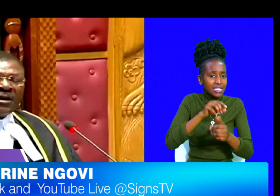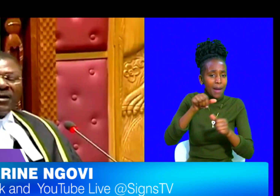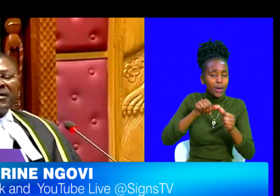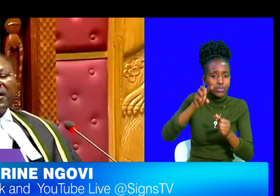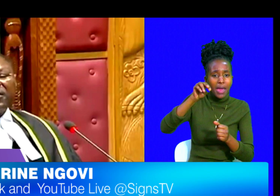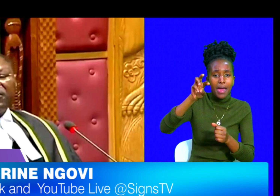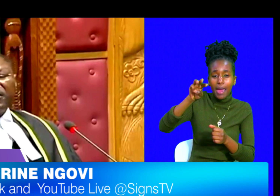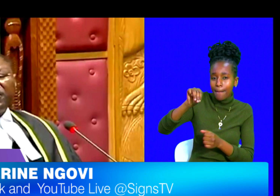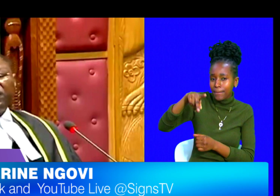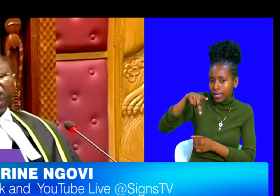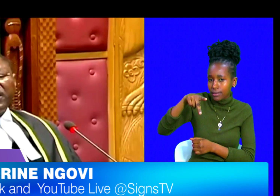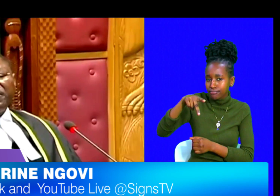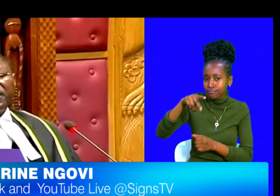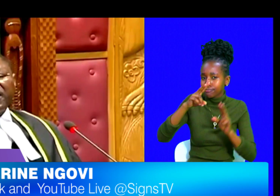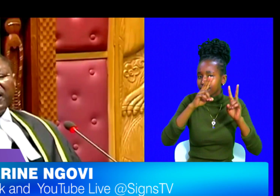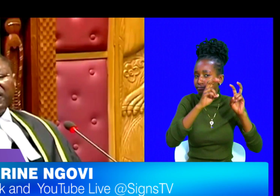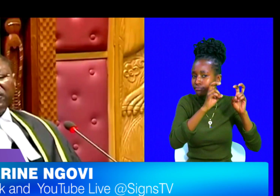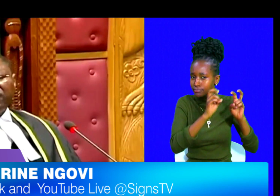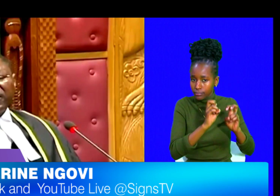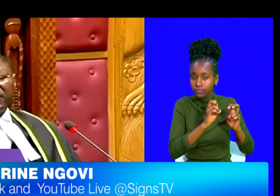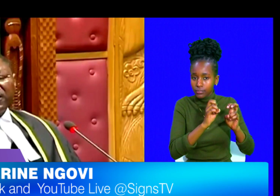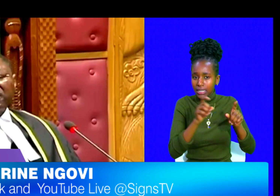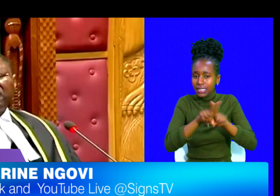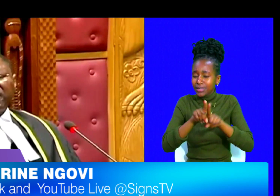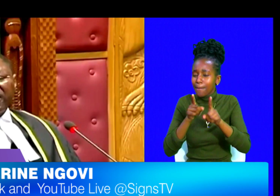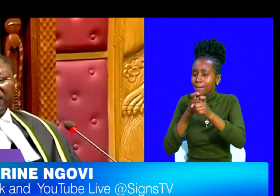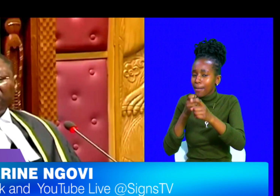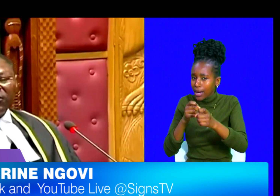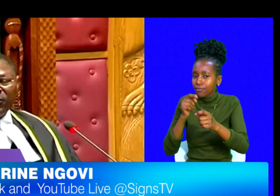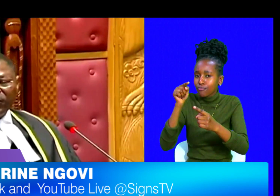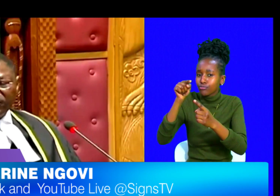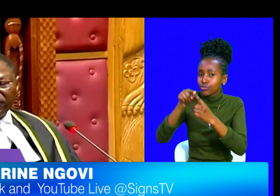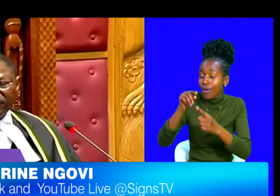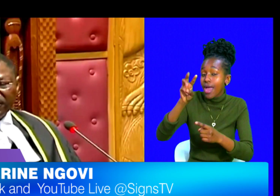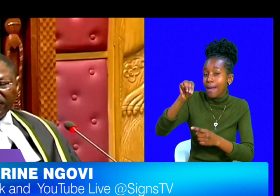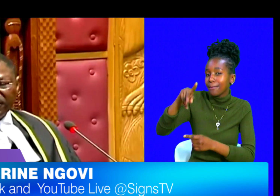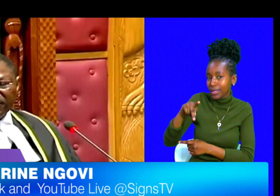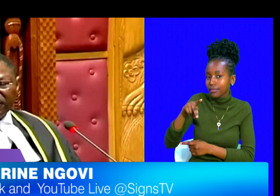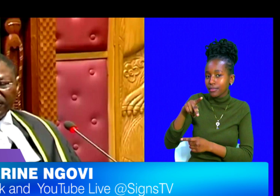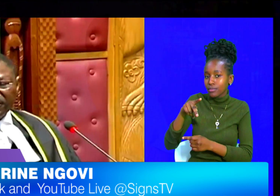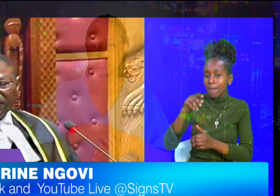And an attack on a member of parliament, regardless of their sex, is an attack on all of you.